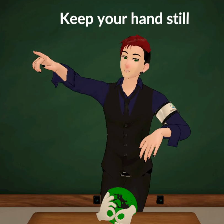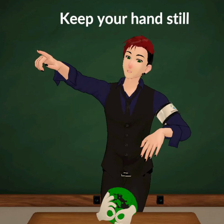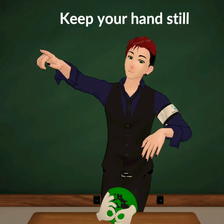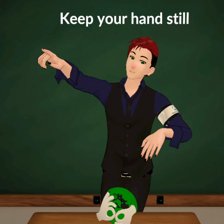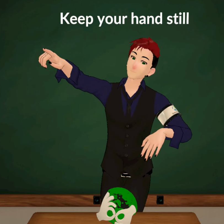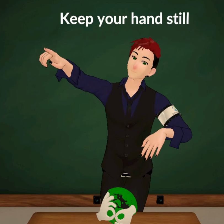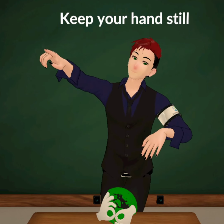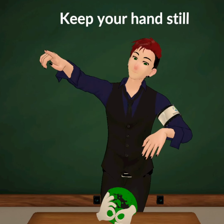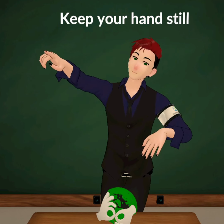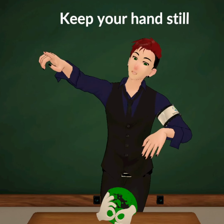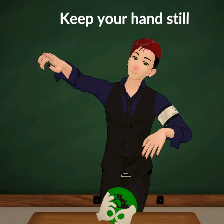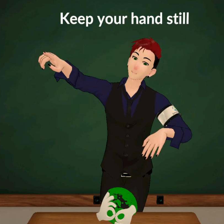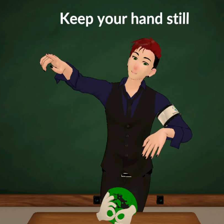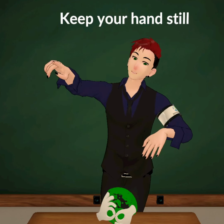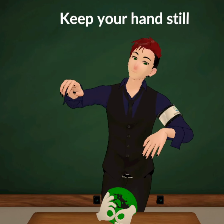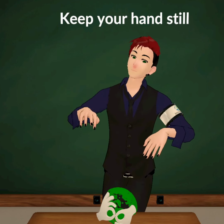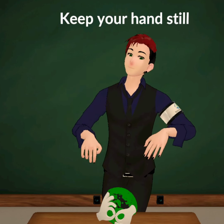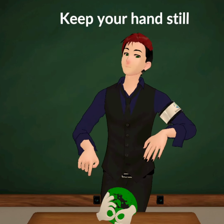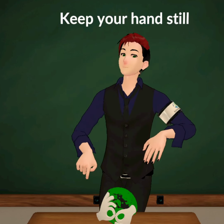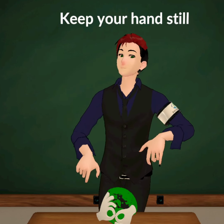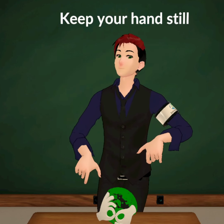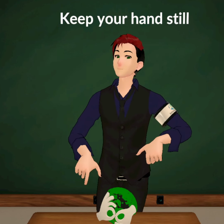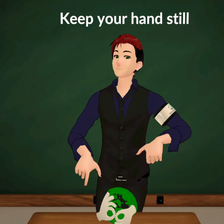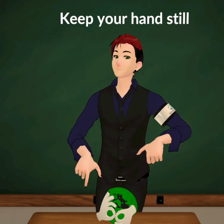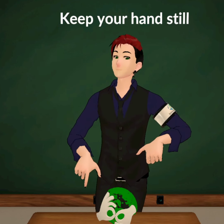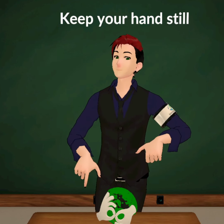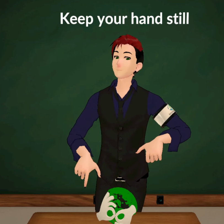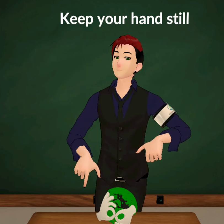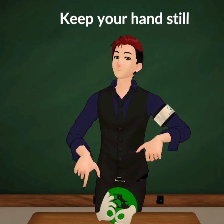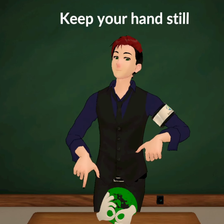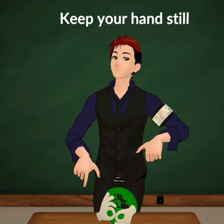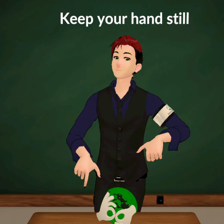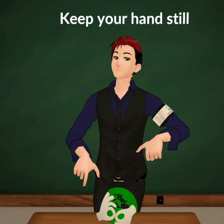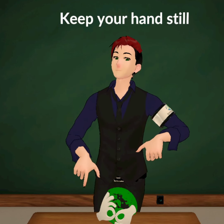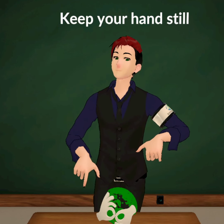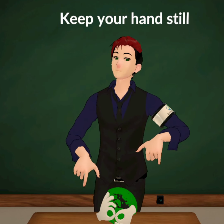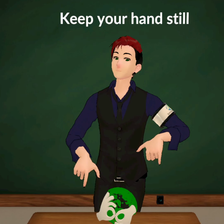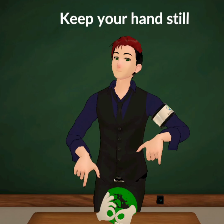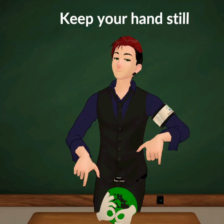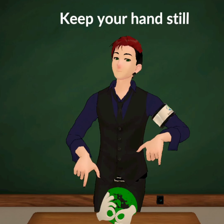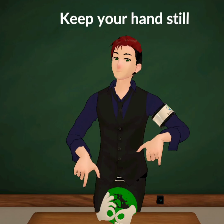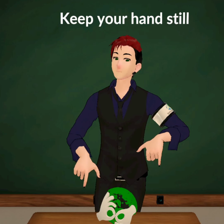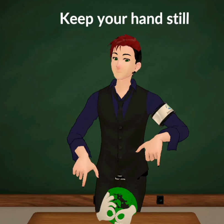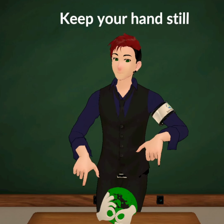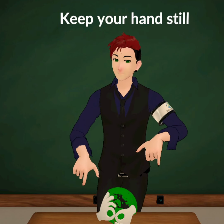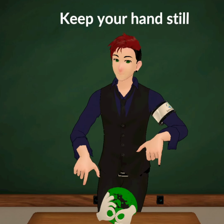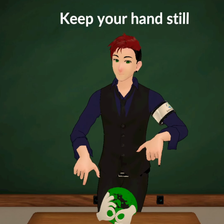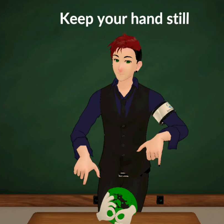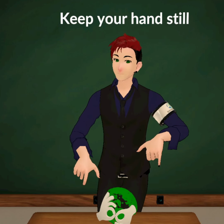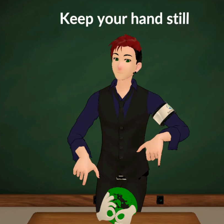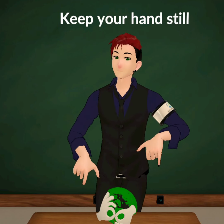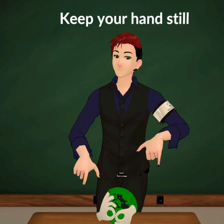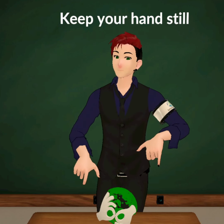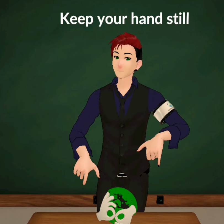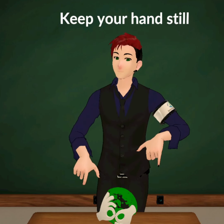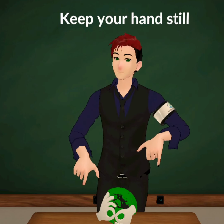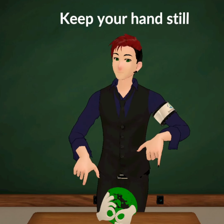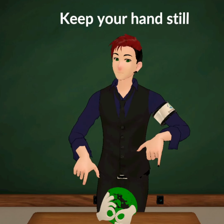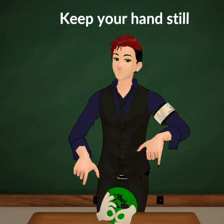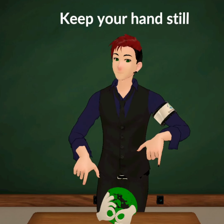Philo, the question? Yes, they actually had a very good question. I want to echo it. There's a special rule about Z's.